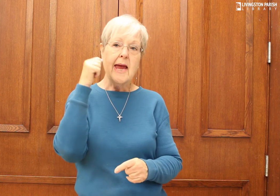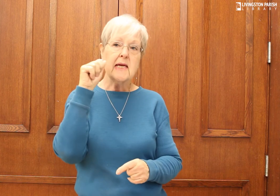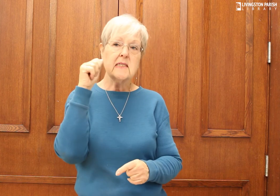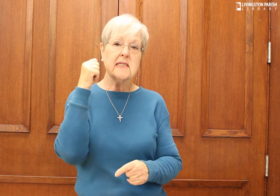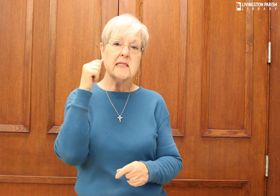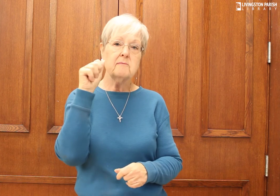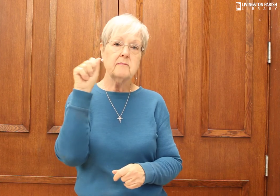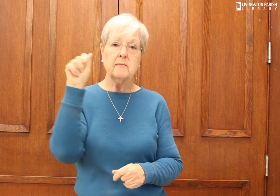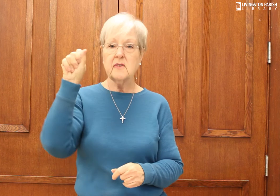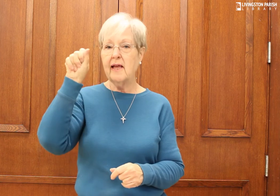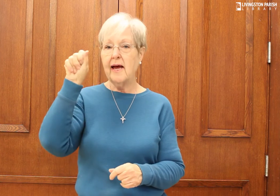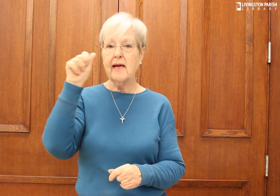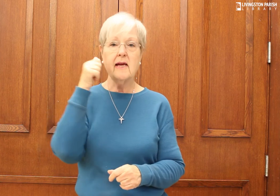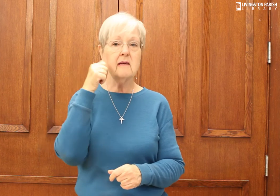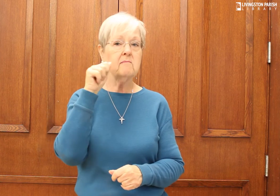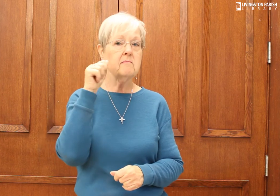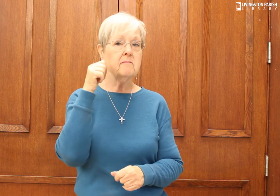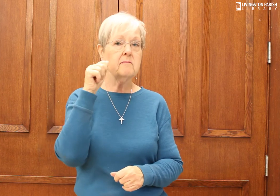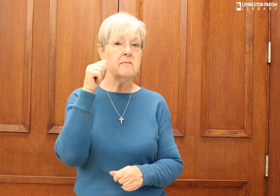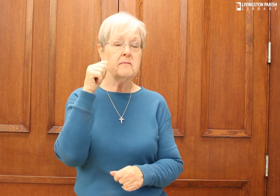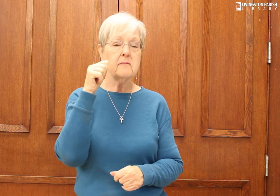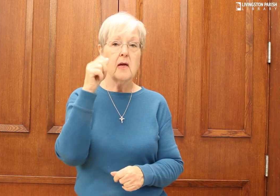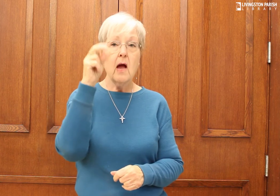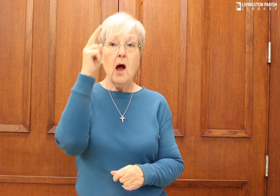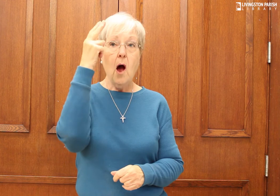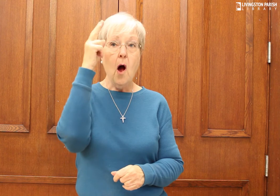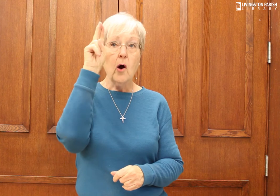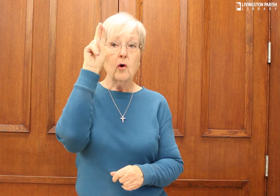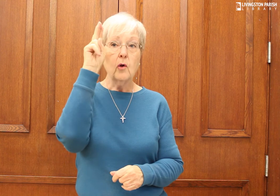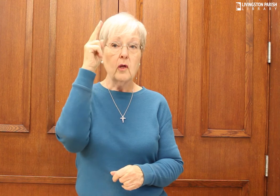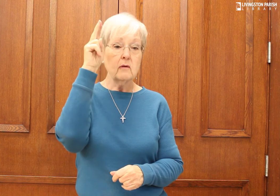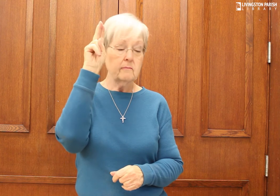Aunt, it's the A hand. Uncle.